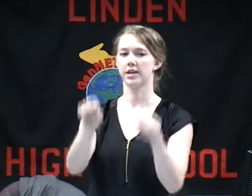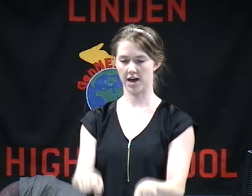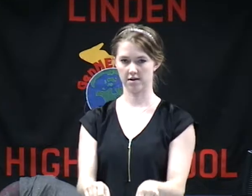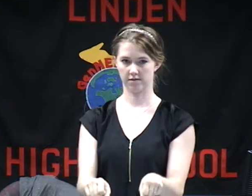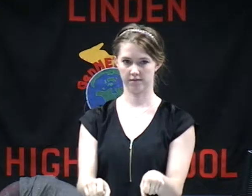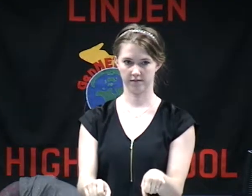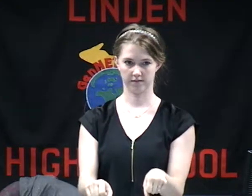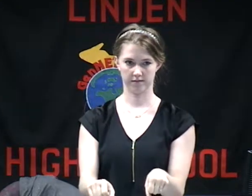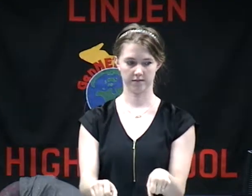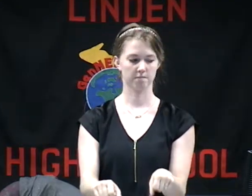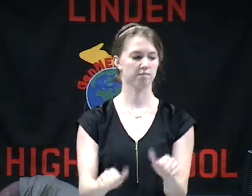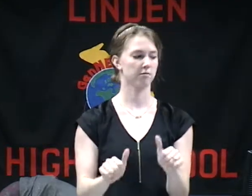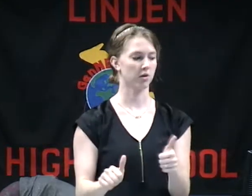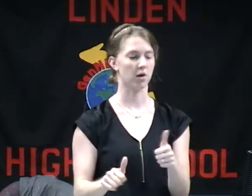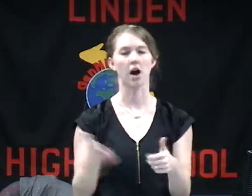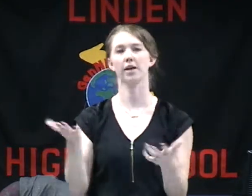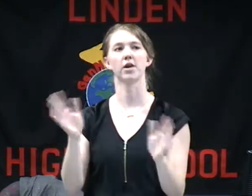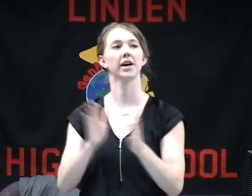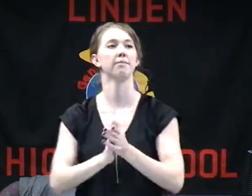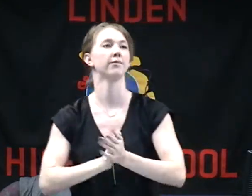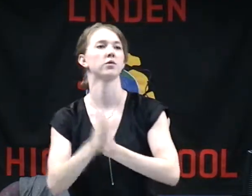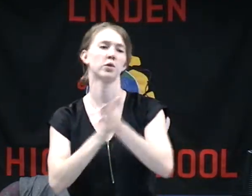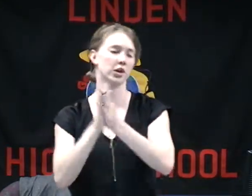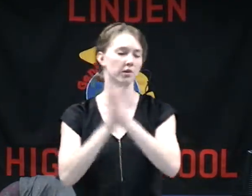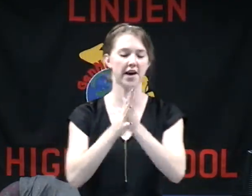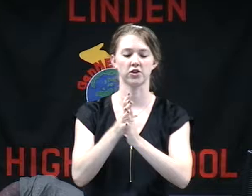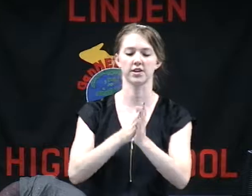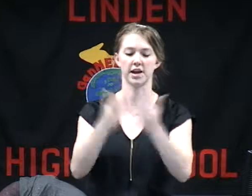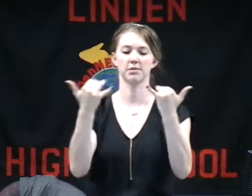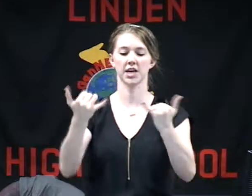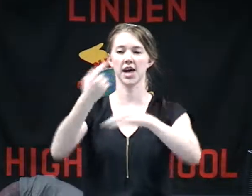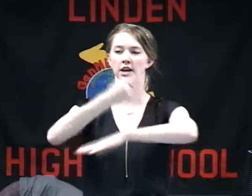can. All right, again, we're going to do it faster this time. Today,